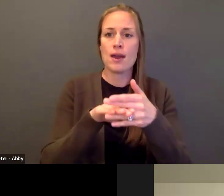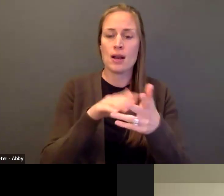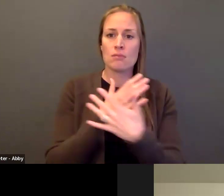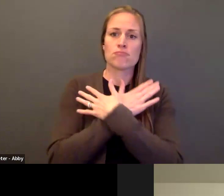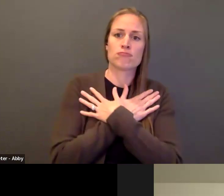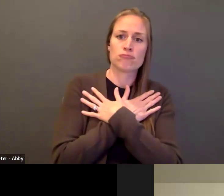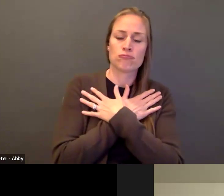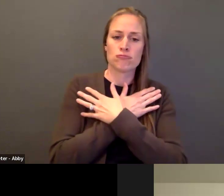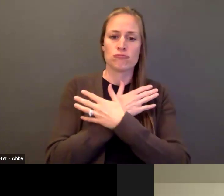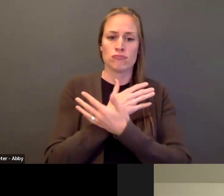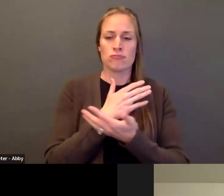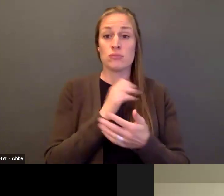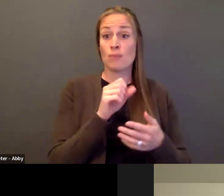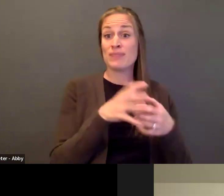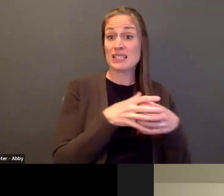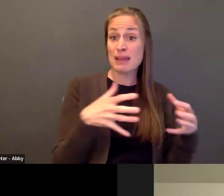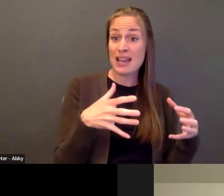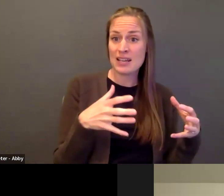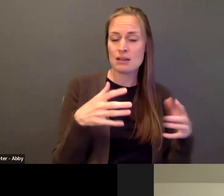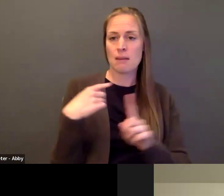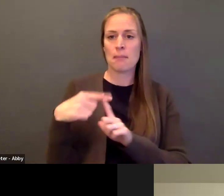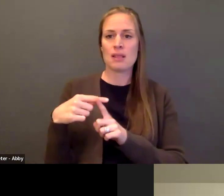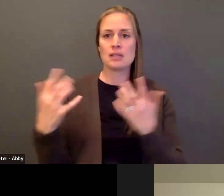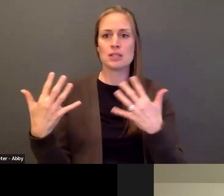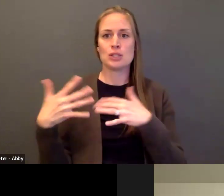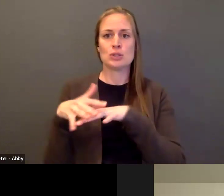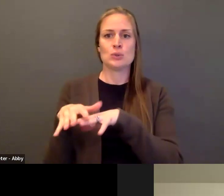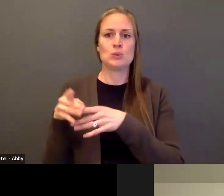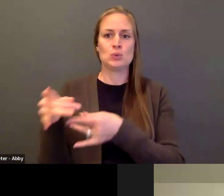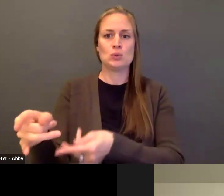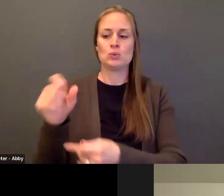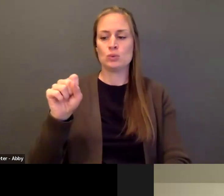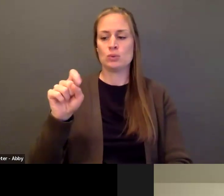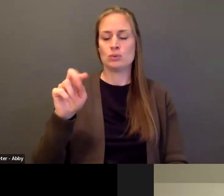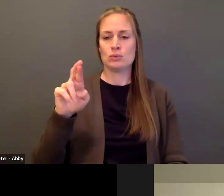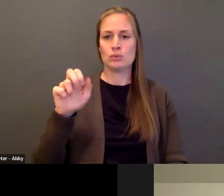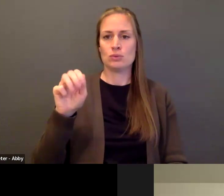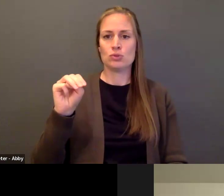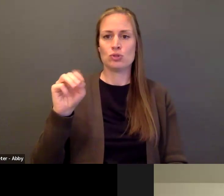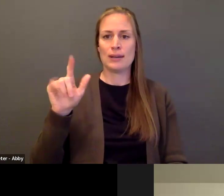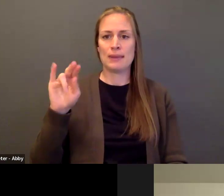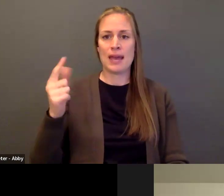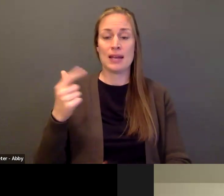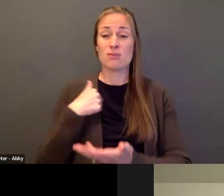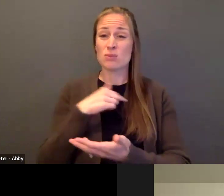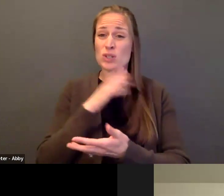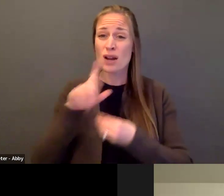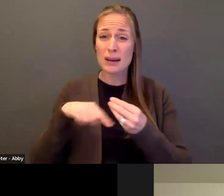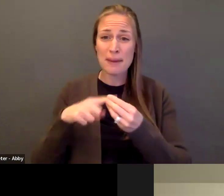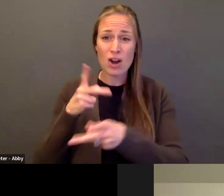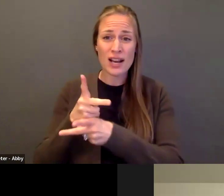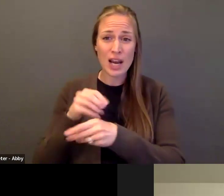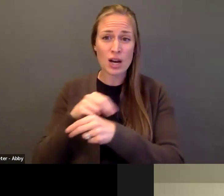then streamlining everything, because like Katrina and everybody's talked about here in the hospitals, we're talking about weeks, days